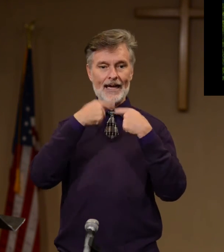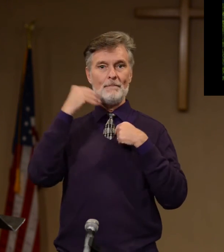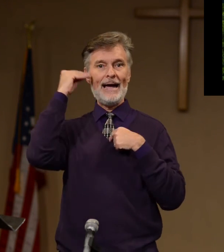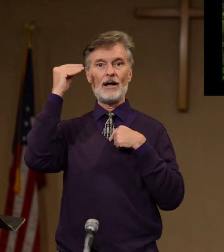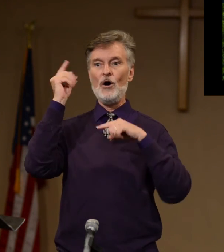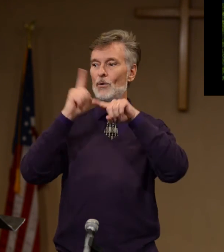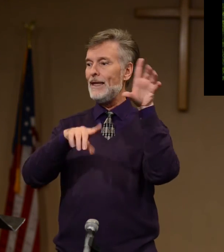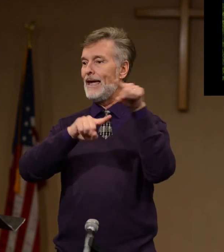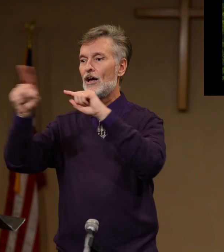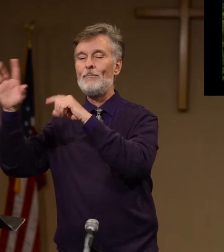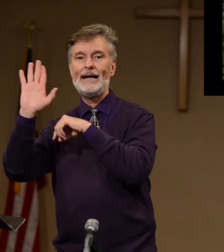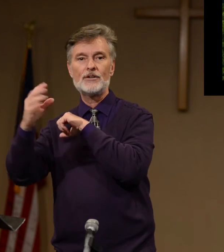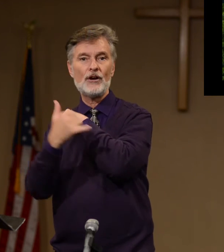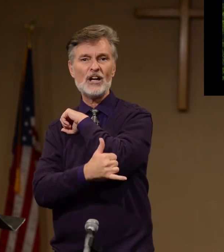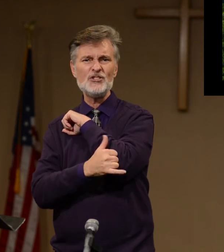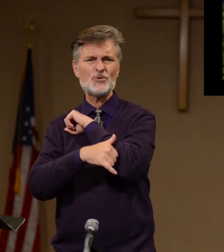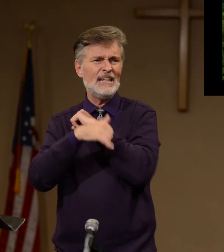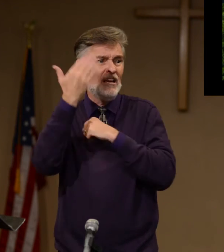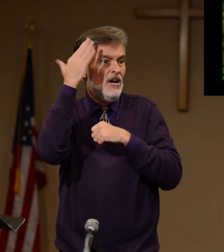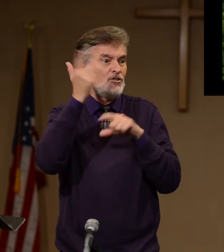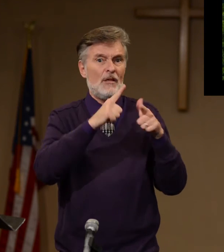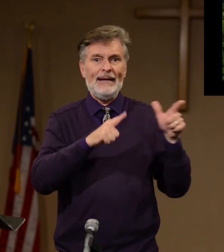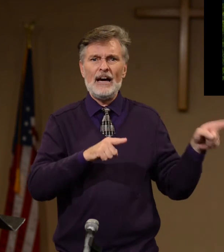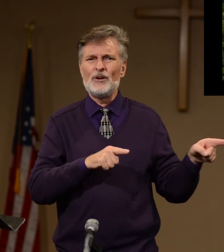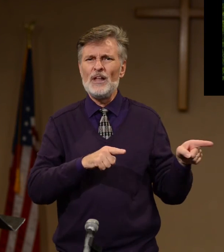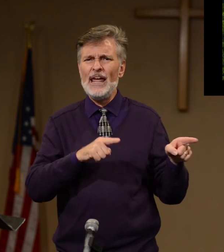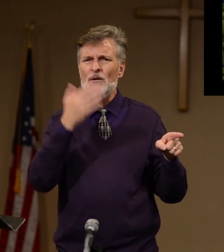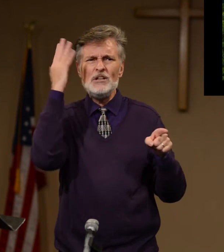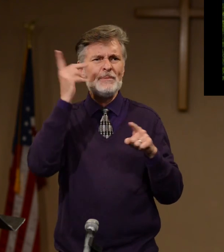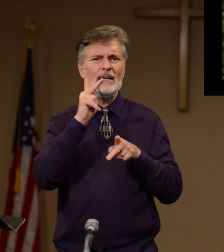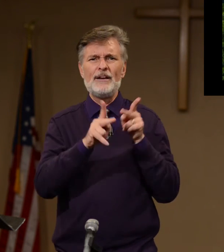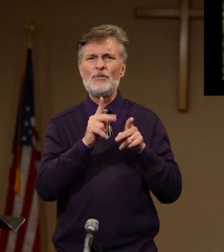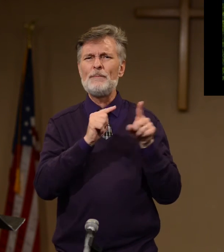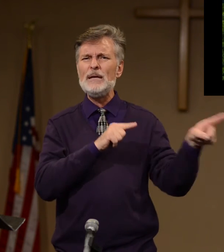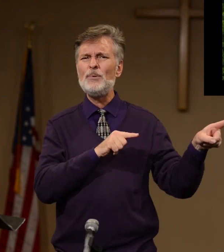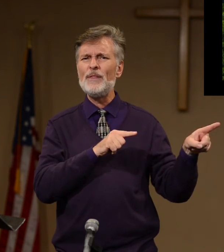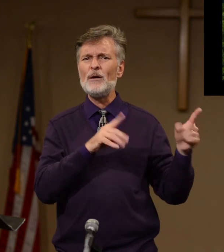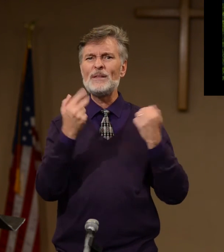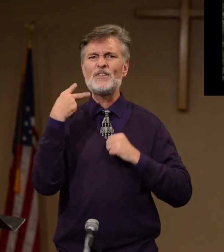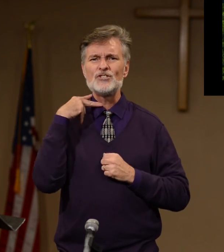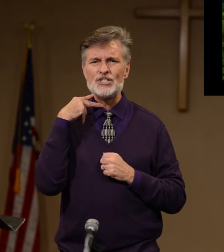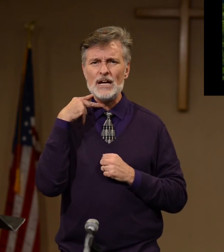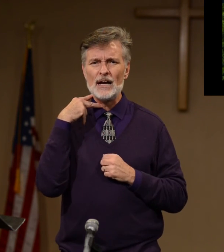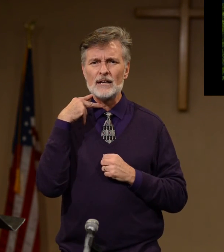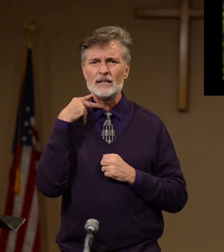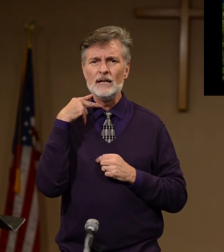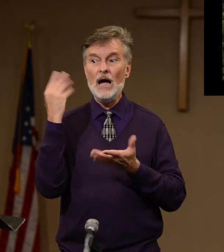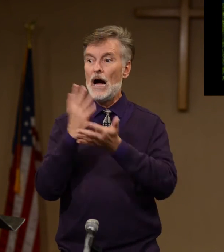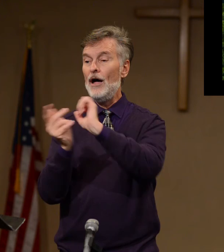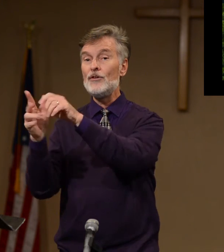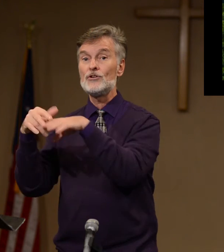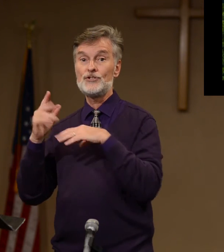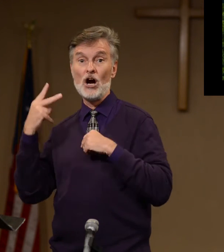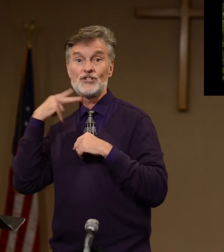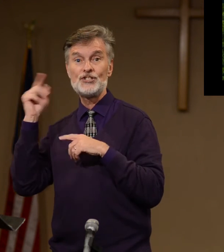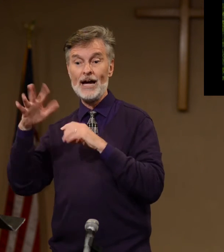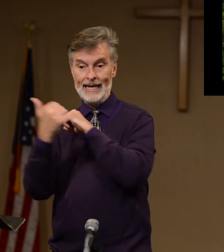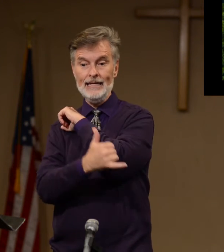come back home. They can't go back to their country, so they may not know the language, may not know the people there, but they're stuck. Others are stuck in